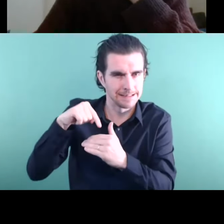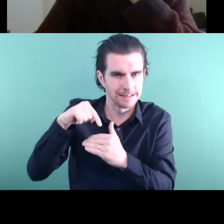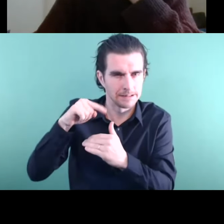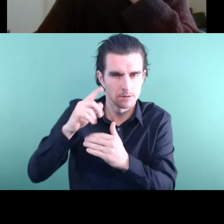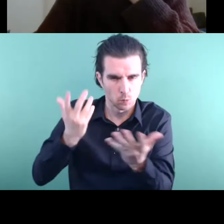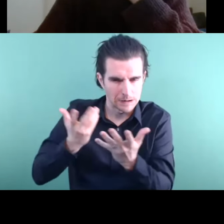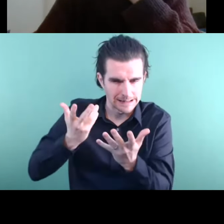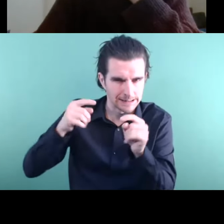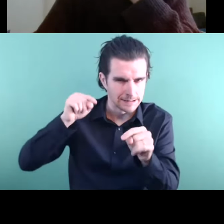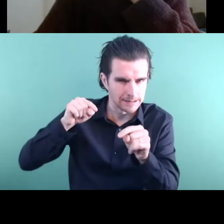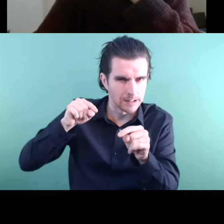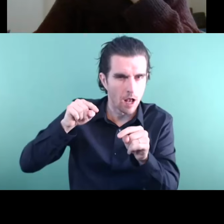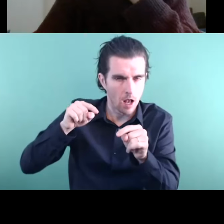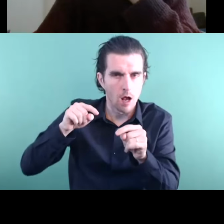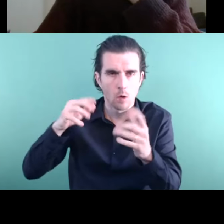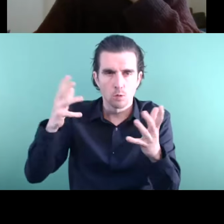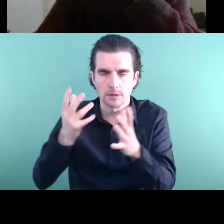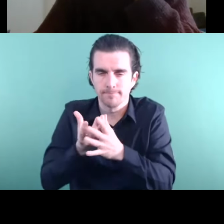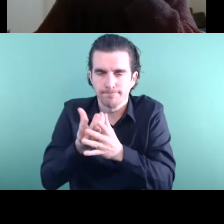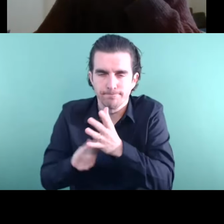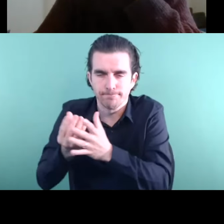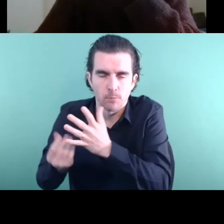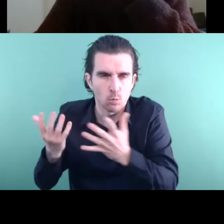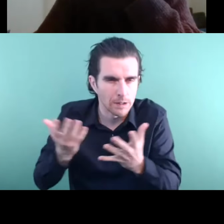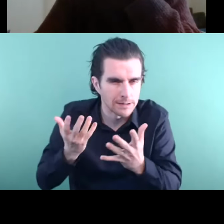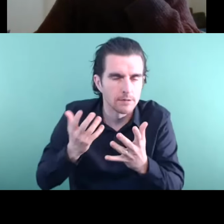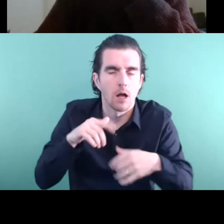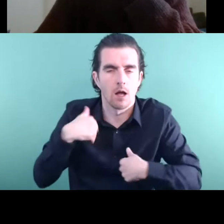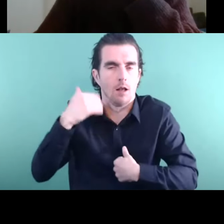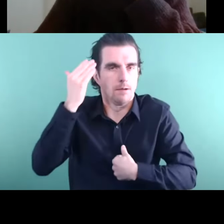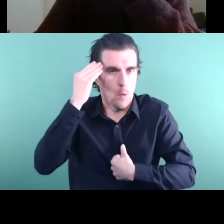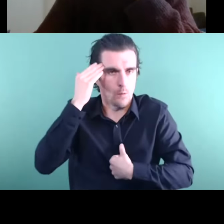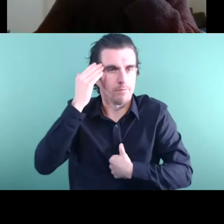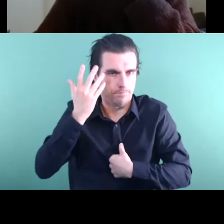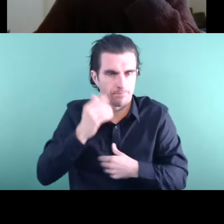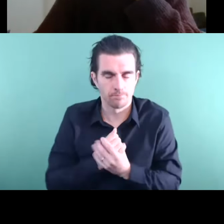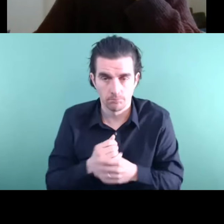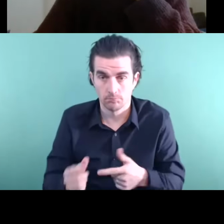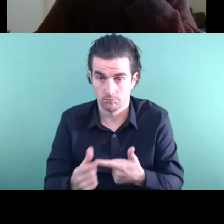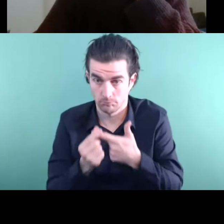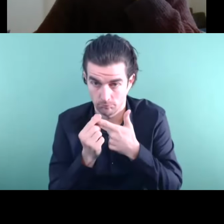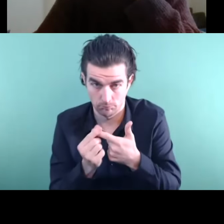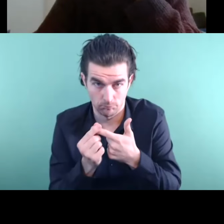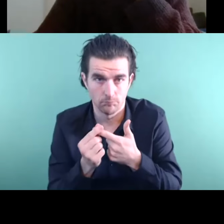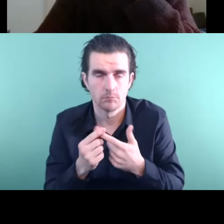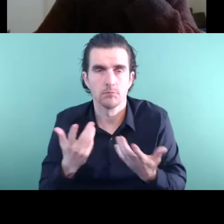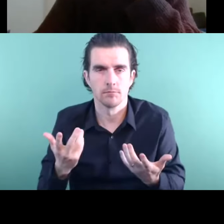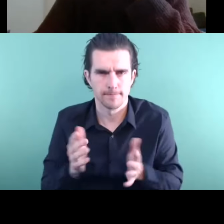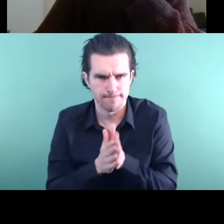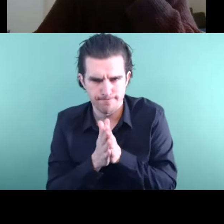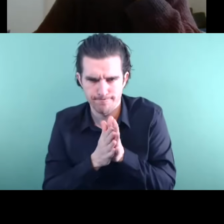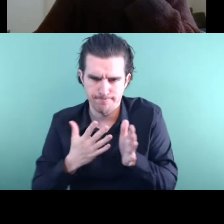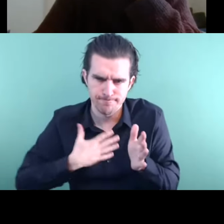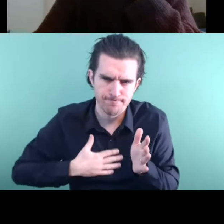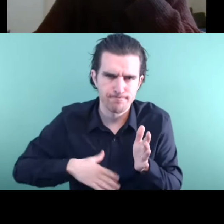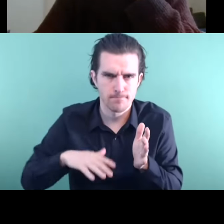advice. I'm interested in helping to frame policy questions in relation to a broader